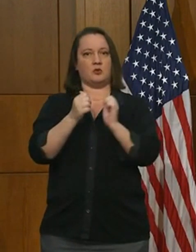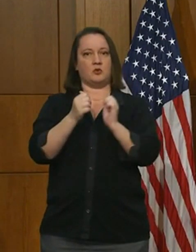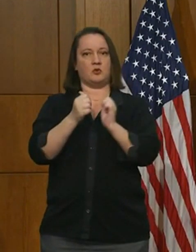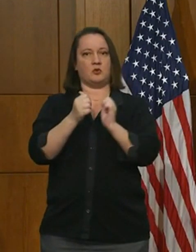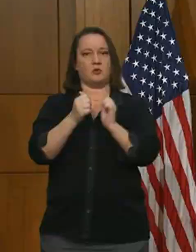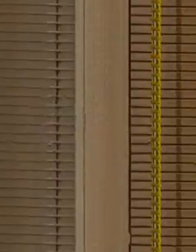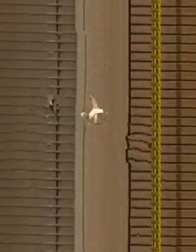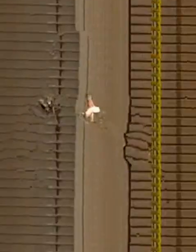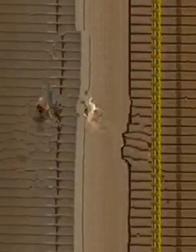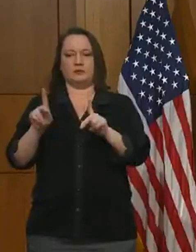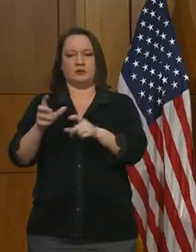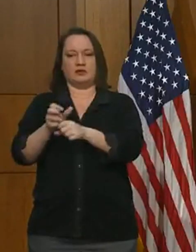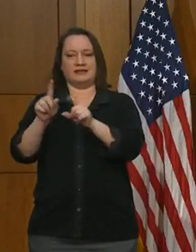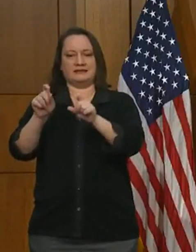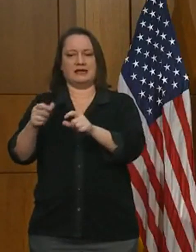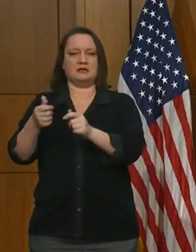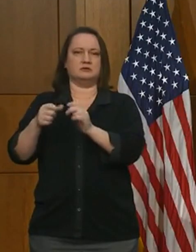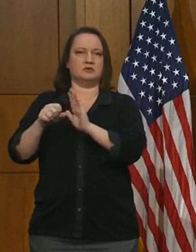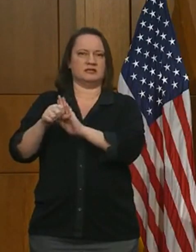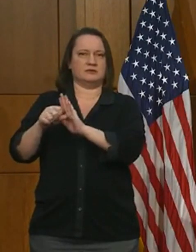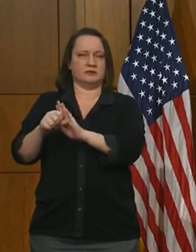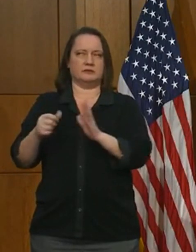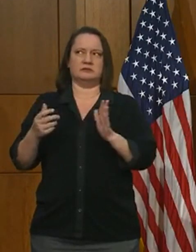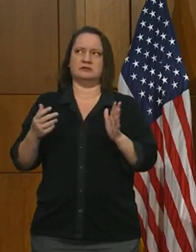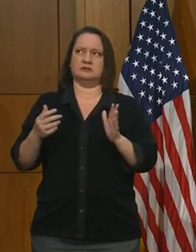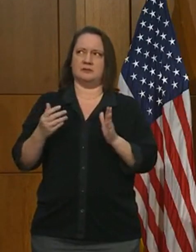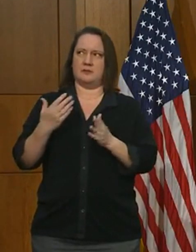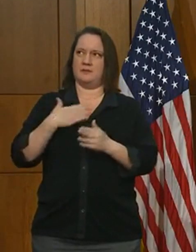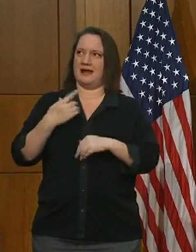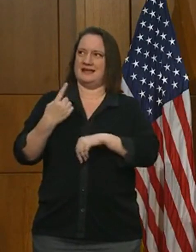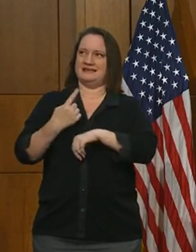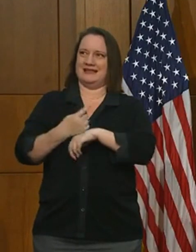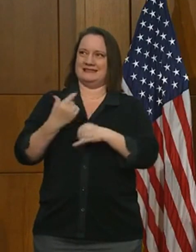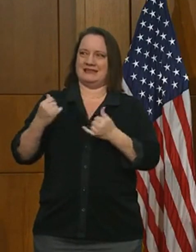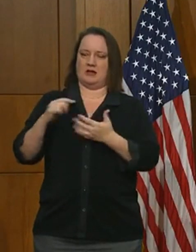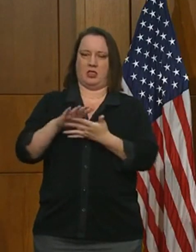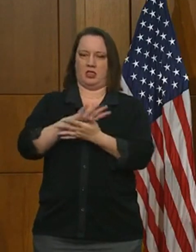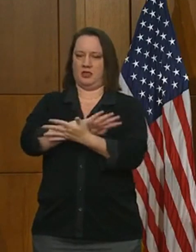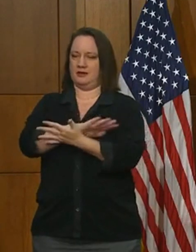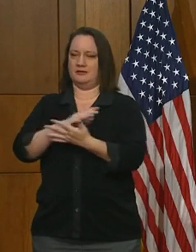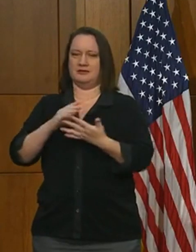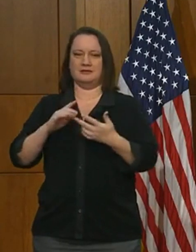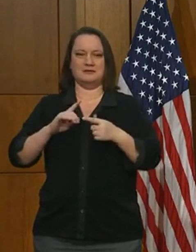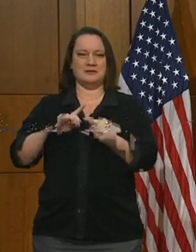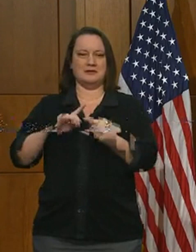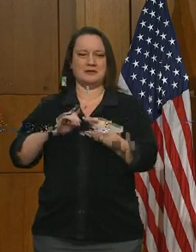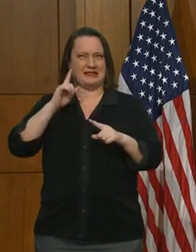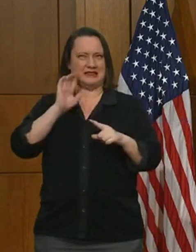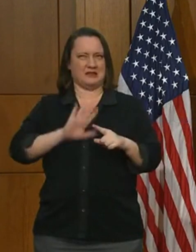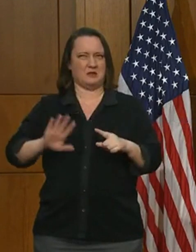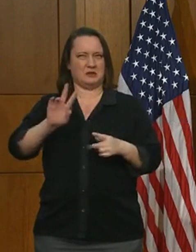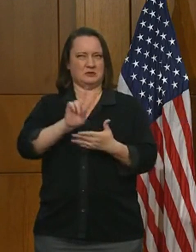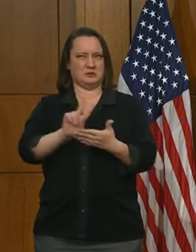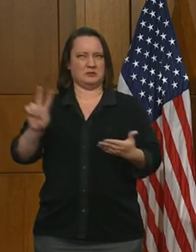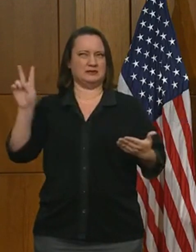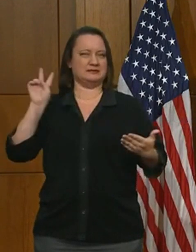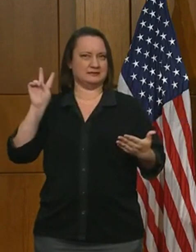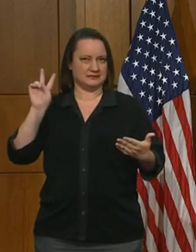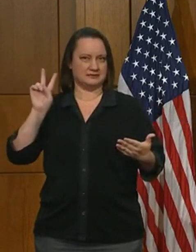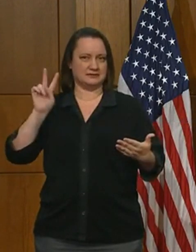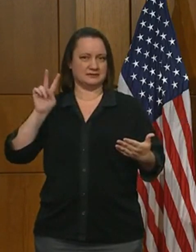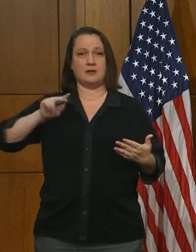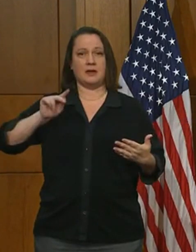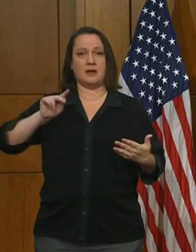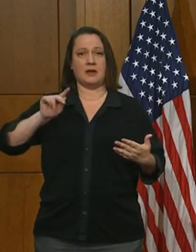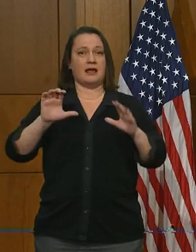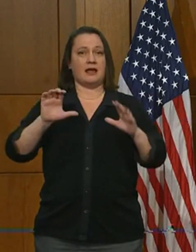symptoms. I think it was, and I get my days mixed up because they're all the same right now, but I think it was about 2 weeks ago, the public health recommendations